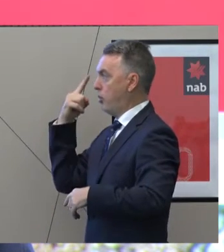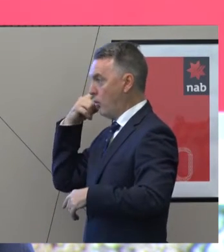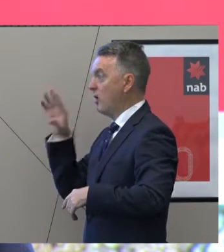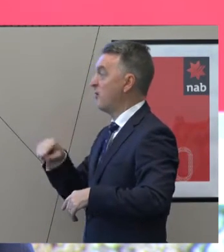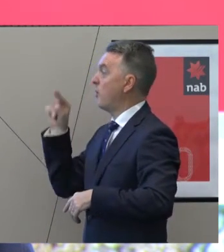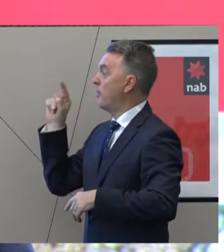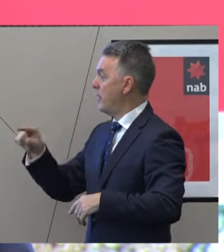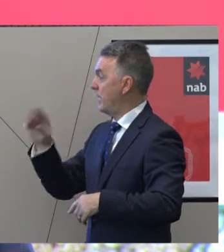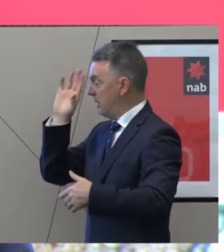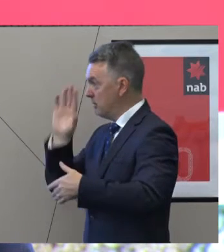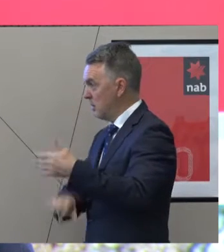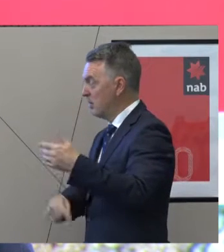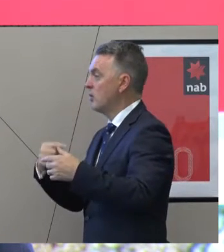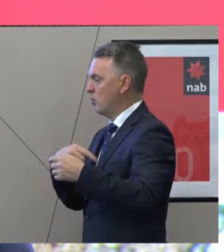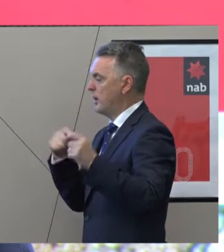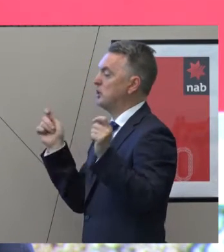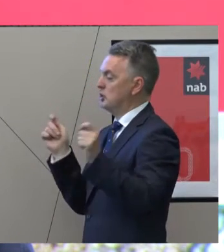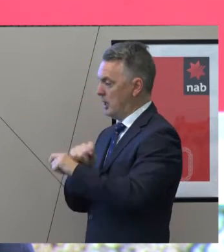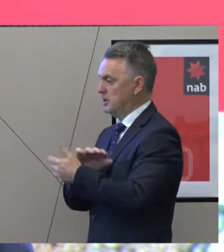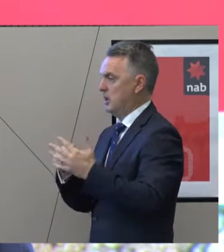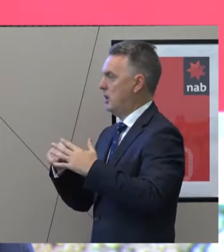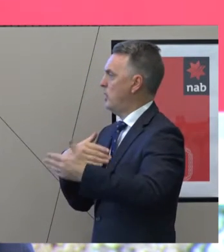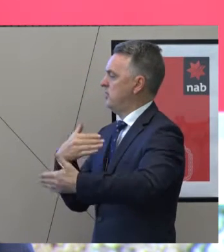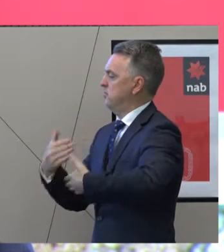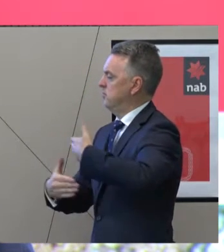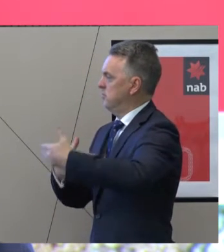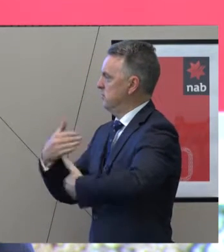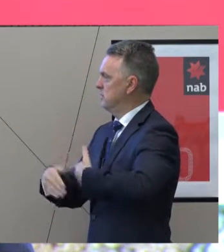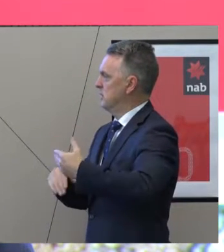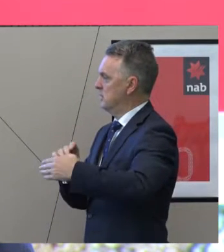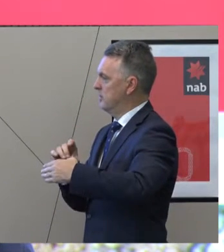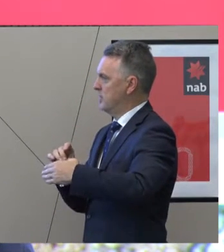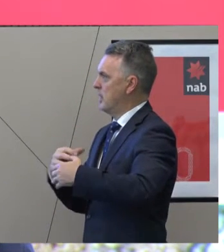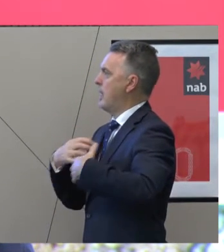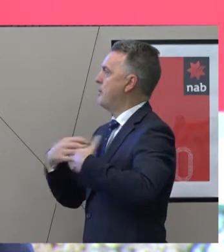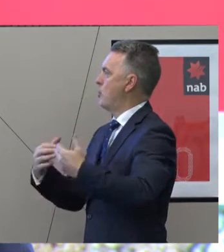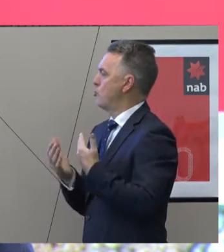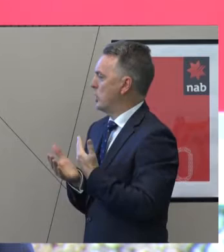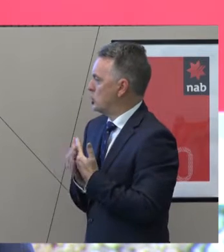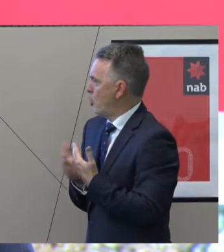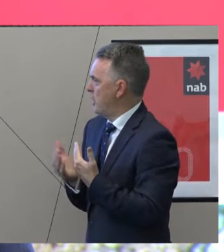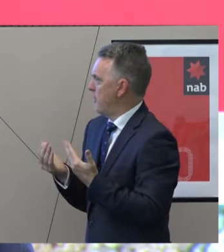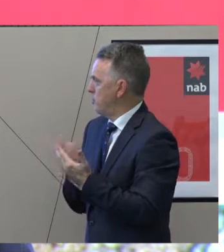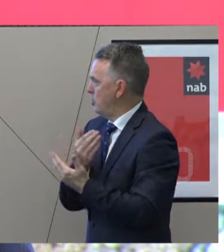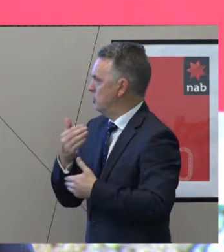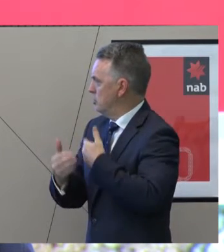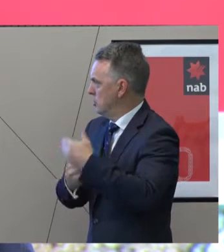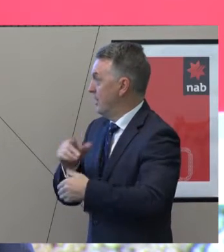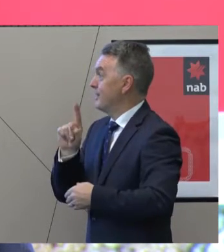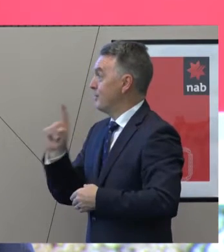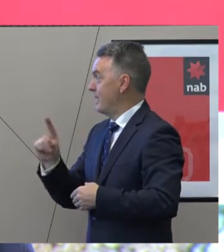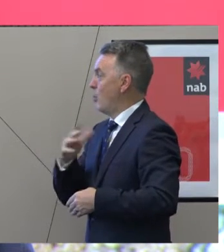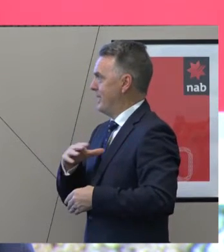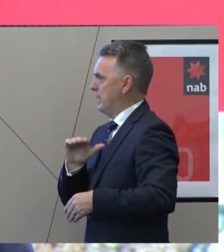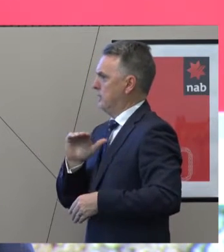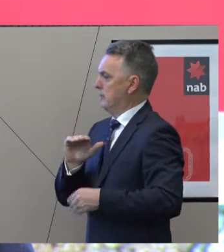to change the way that we do those conciliations and have taken a more restorative approach. But it's taken VicPol wanting to do